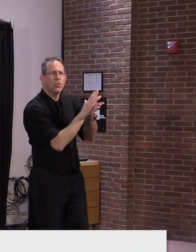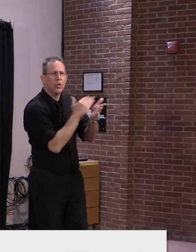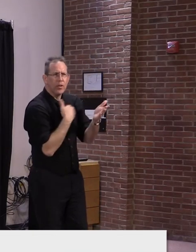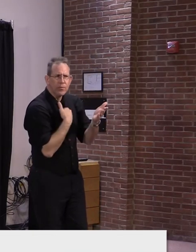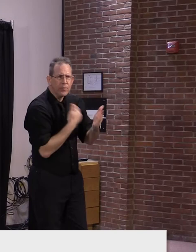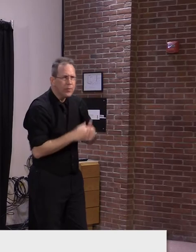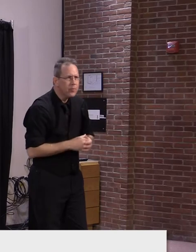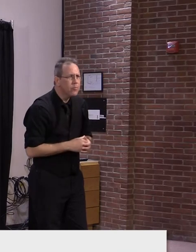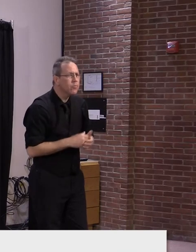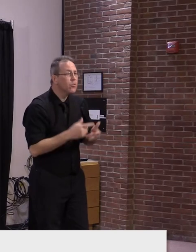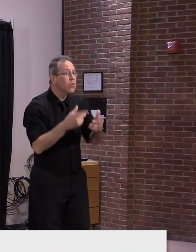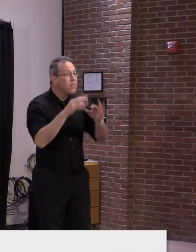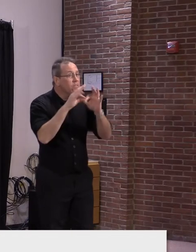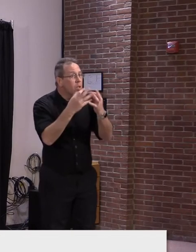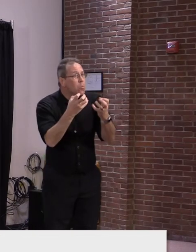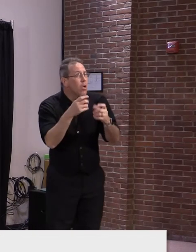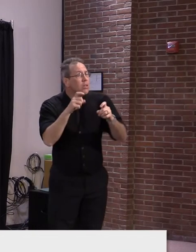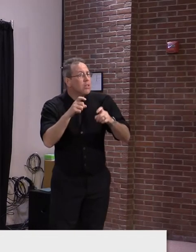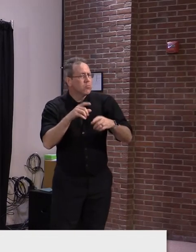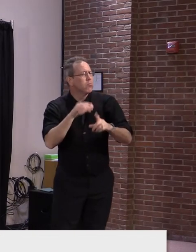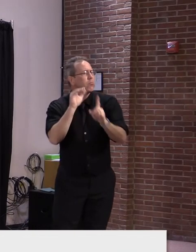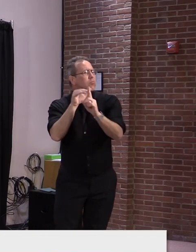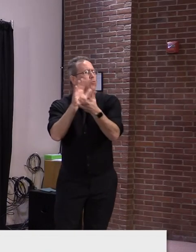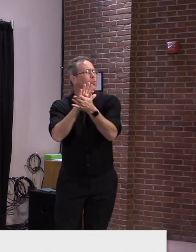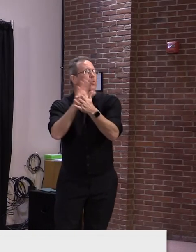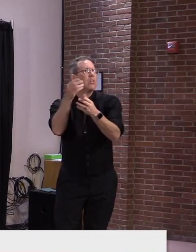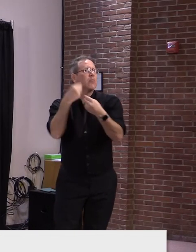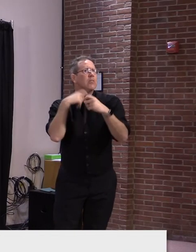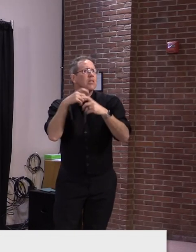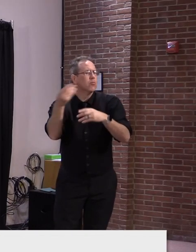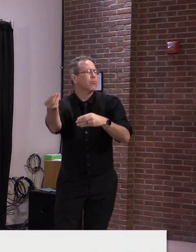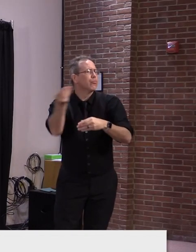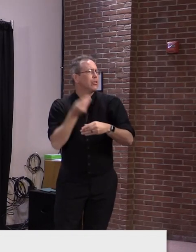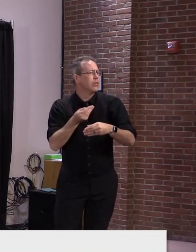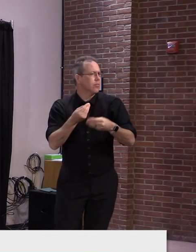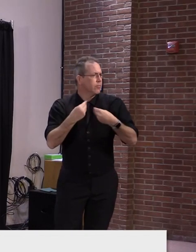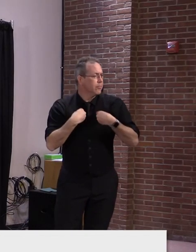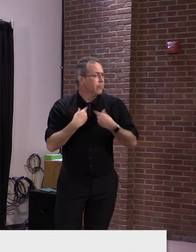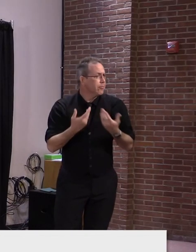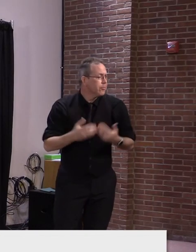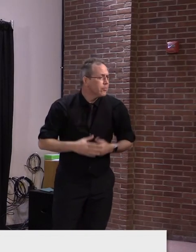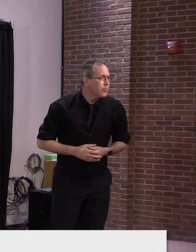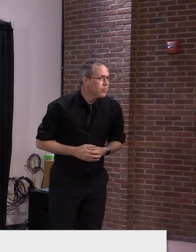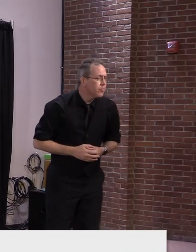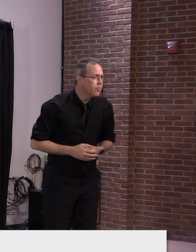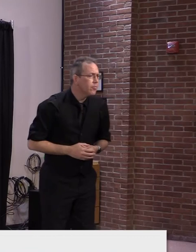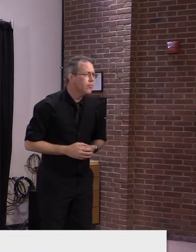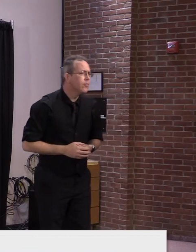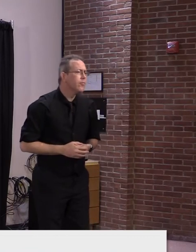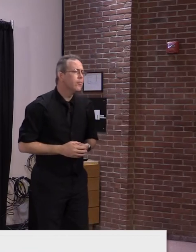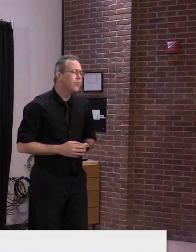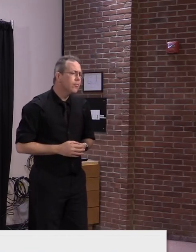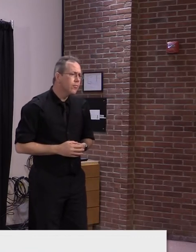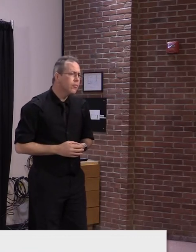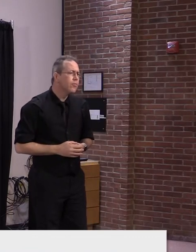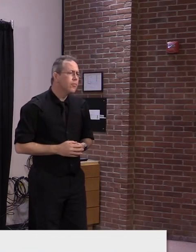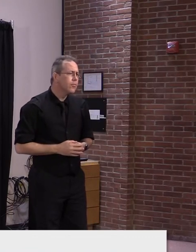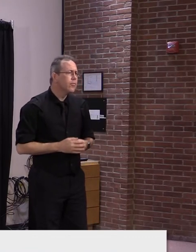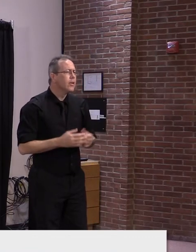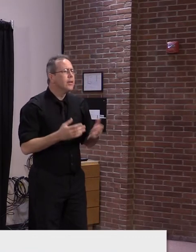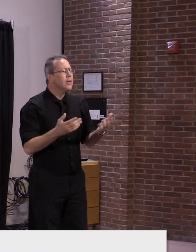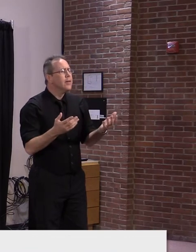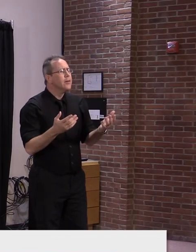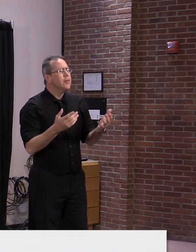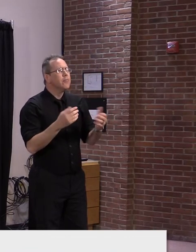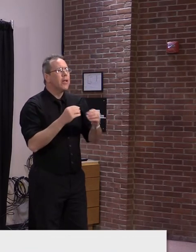that still at this time. So there's nothing to preclude that from happening. And obviously schools